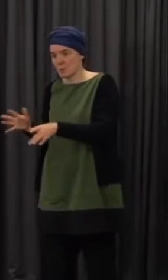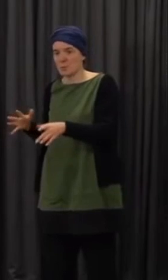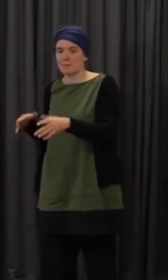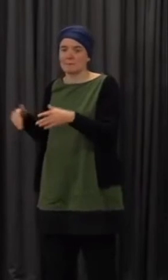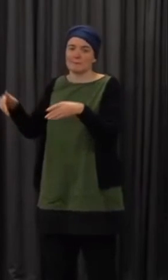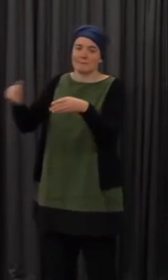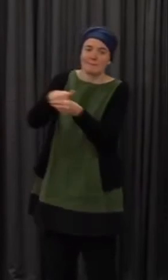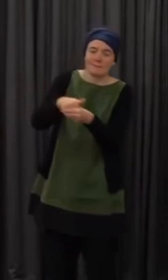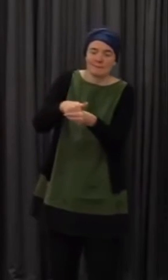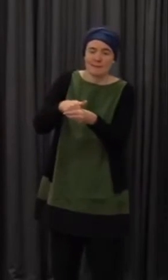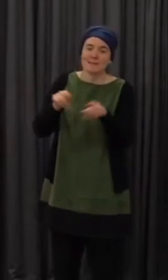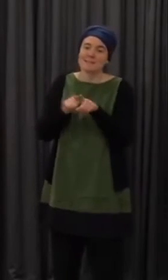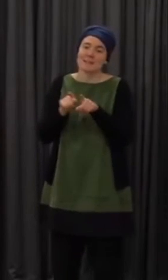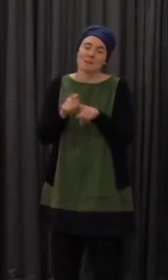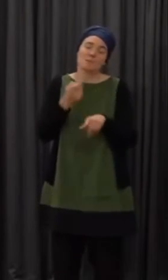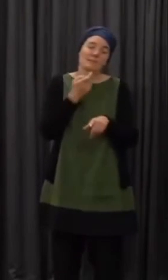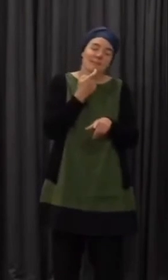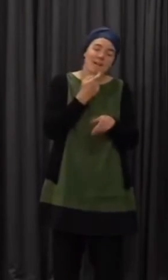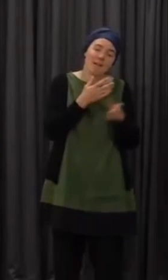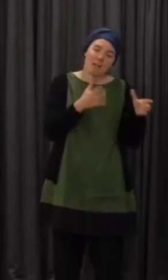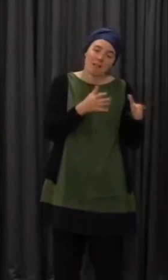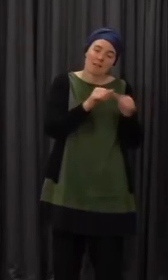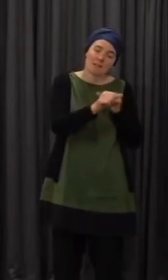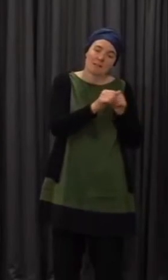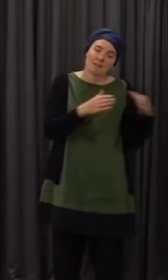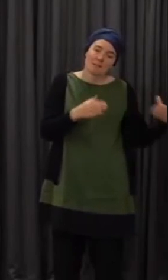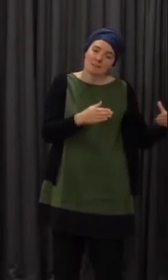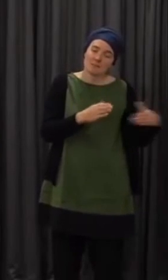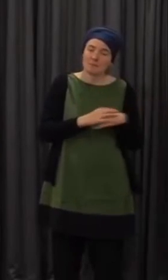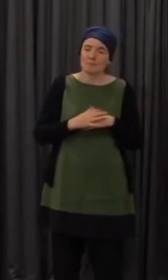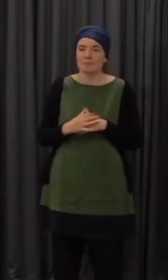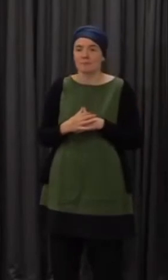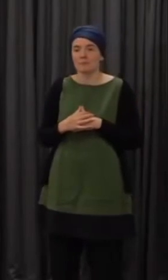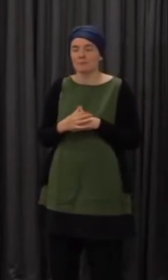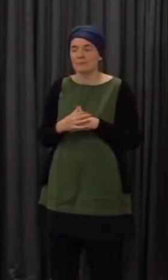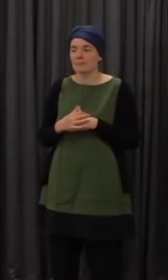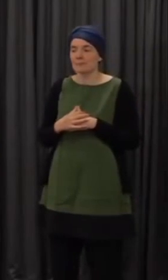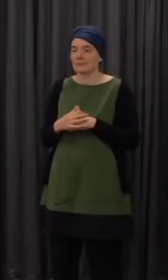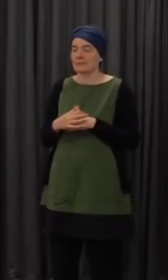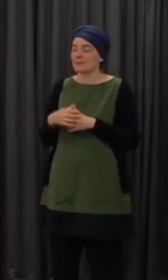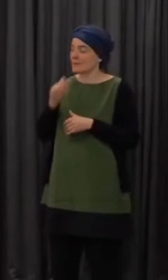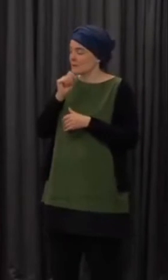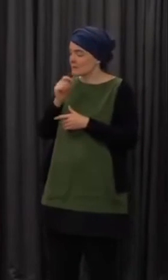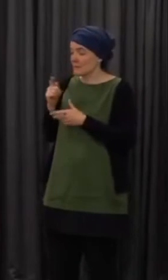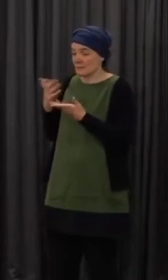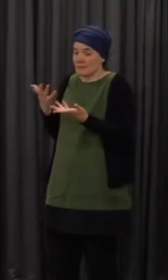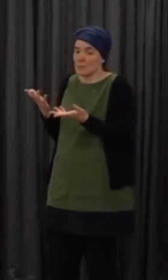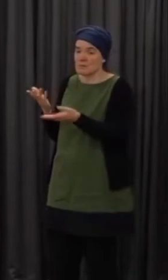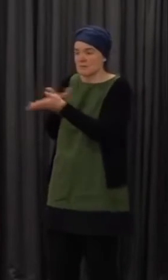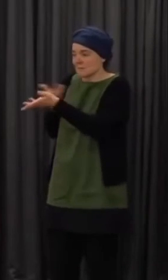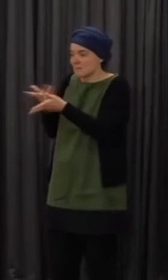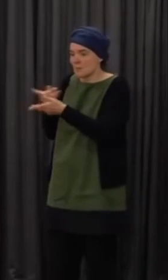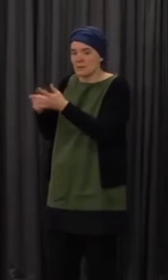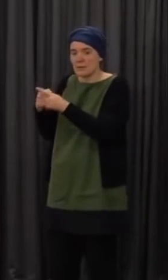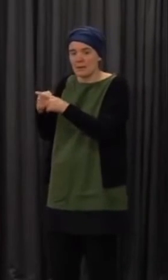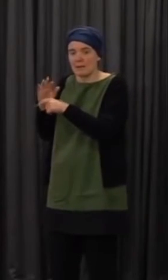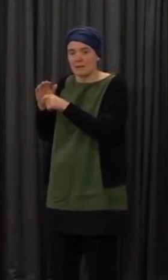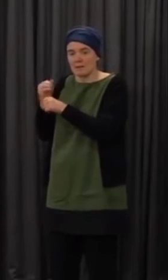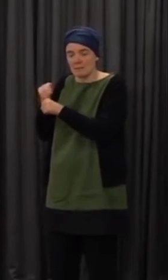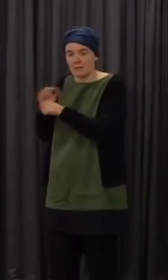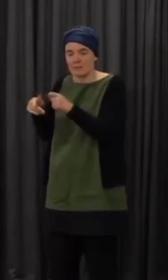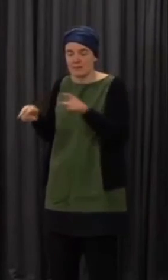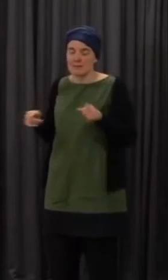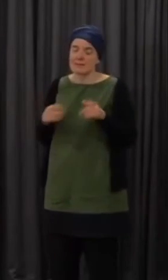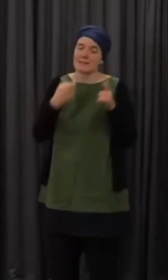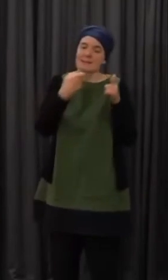in the steel industry. And of course we have those discussions with the UK government. Ken Skates